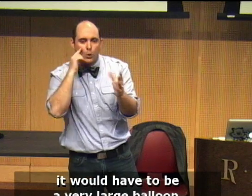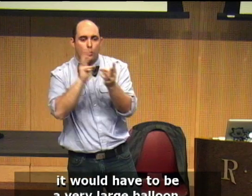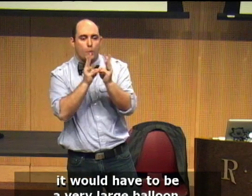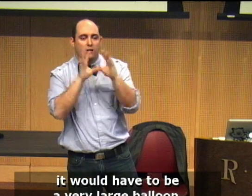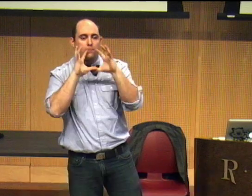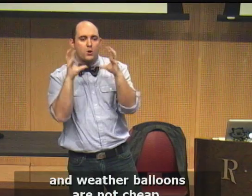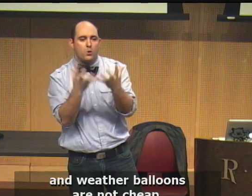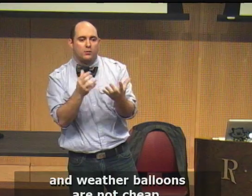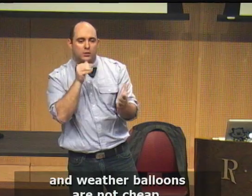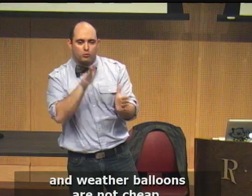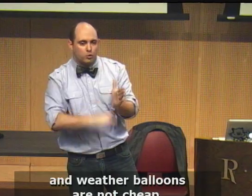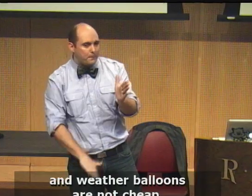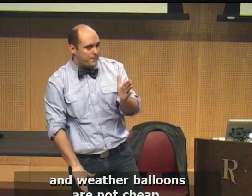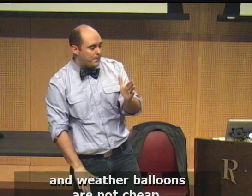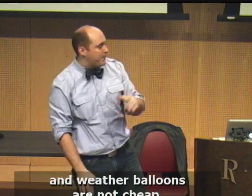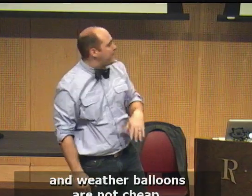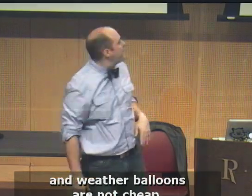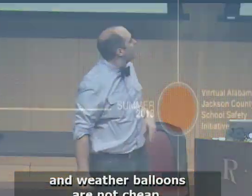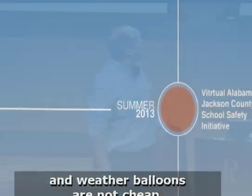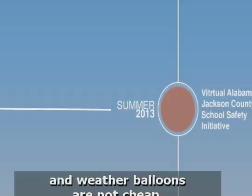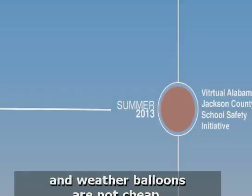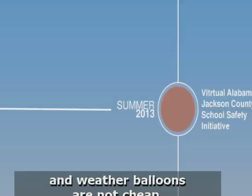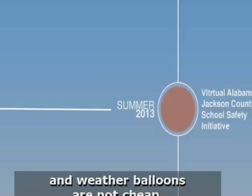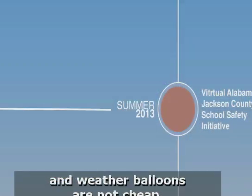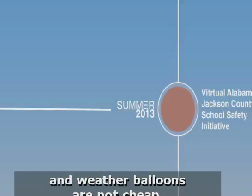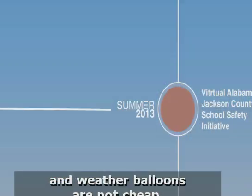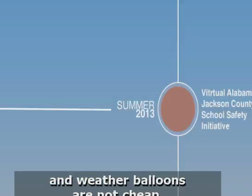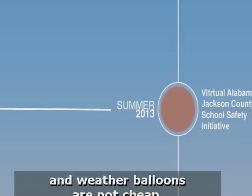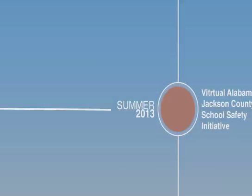balloon. And weather balloons are not cheap.